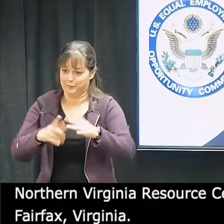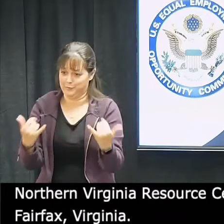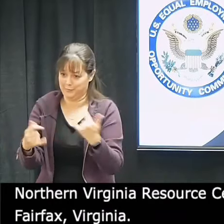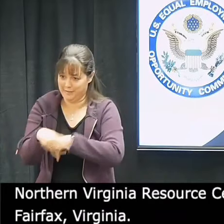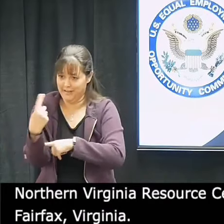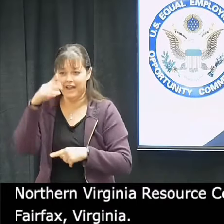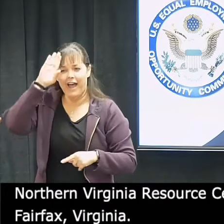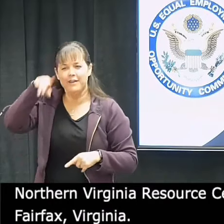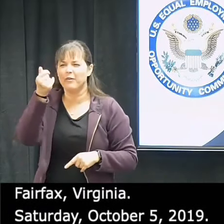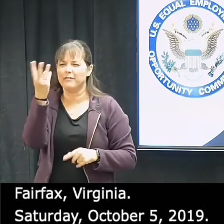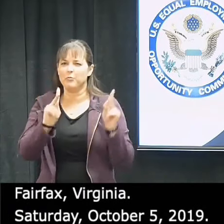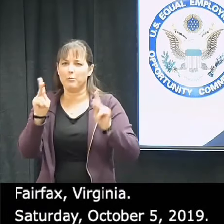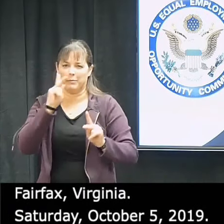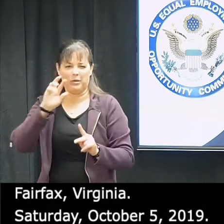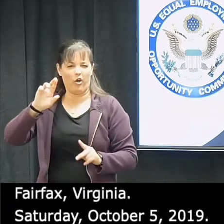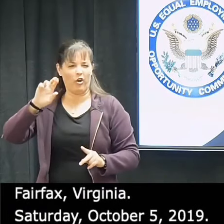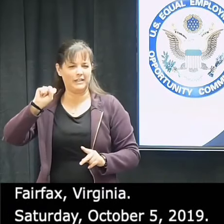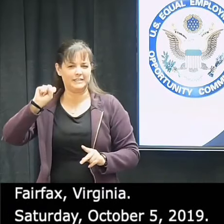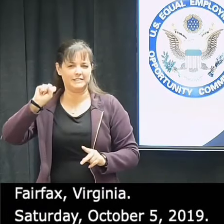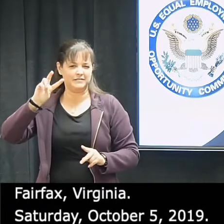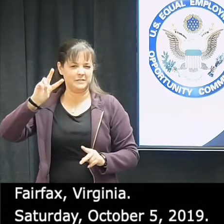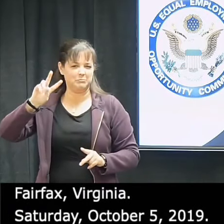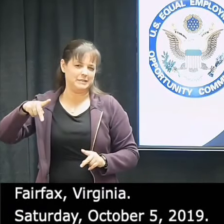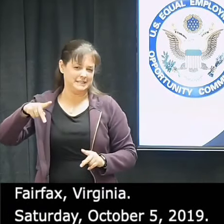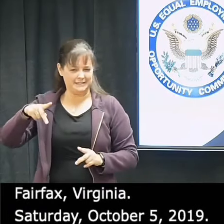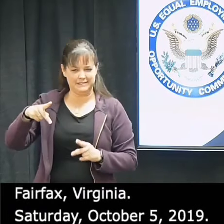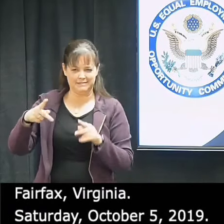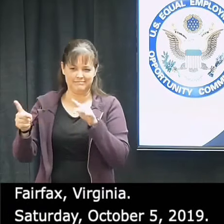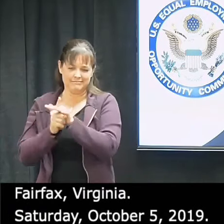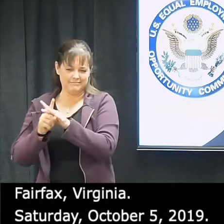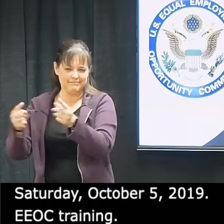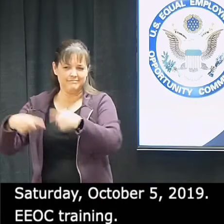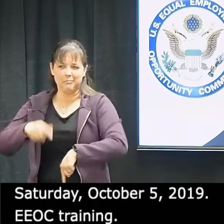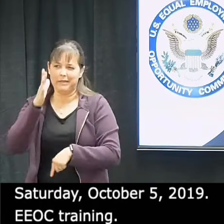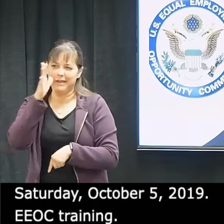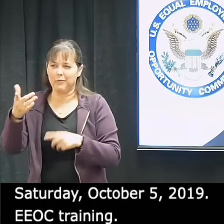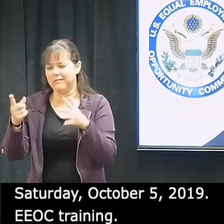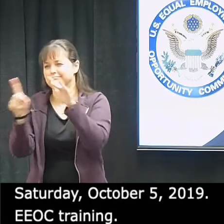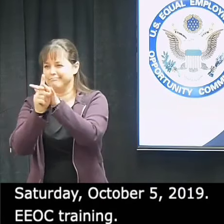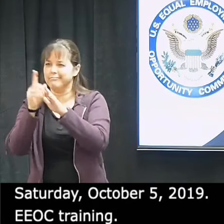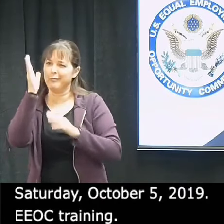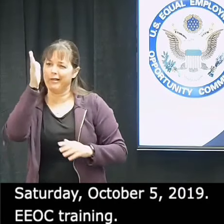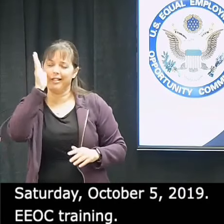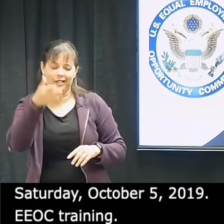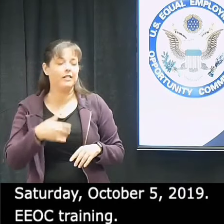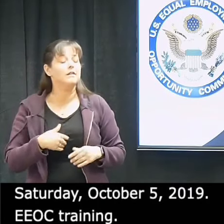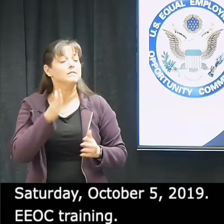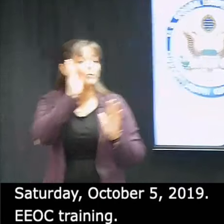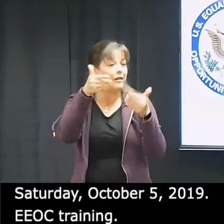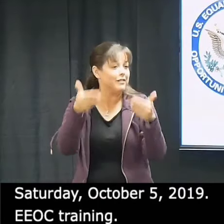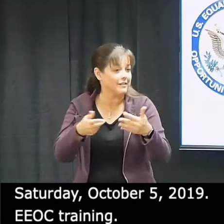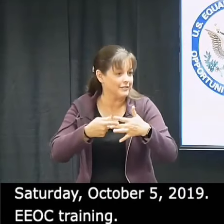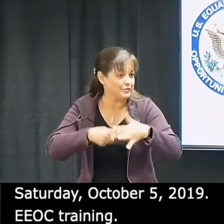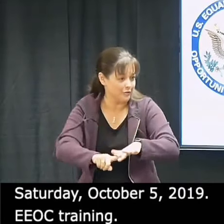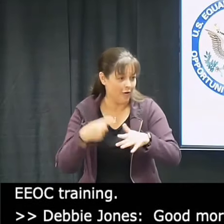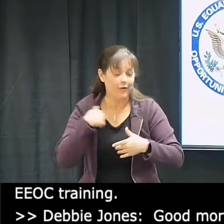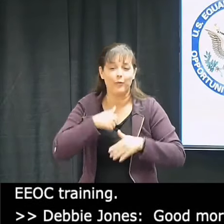more people had RSVP'd, but they will show up. So we'll go ahead and get started. We have a great presentation this